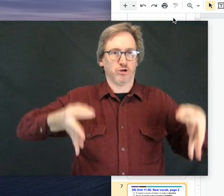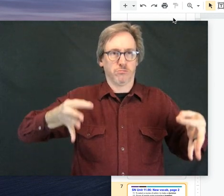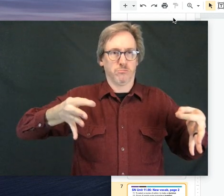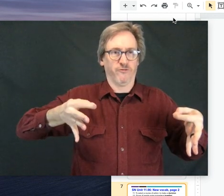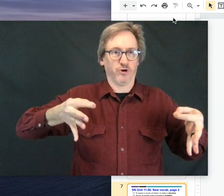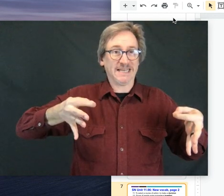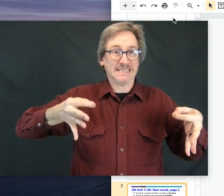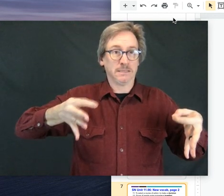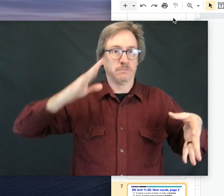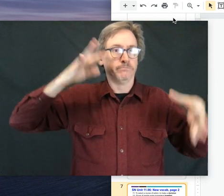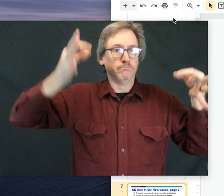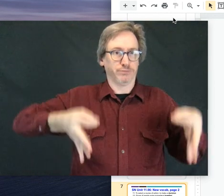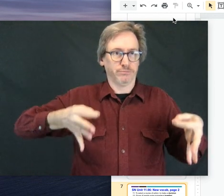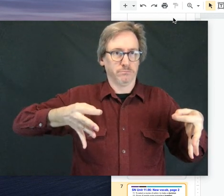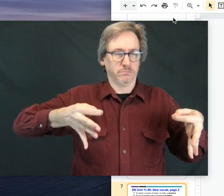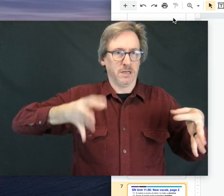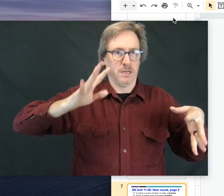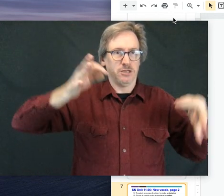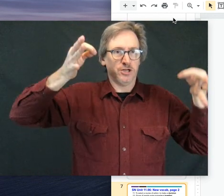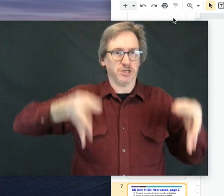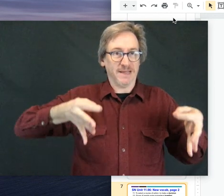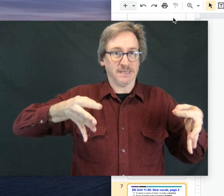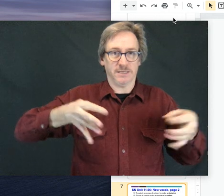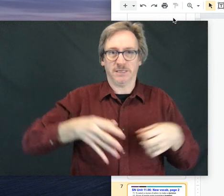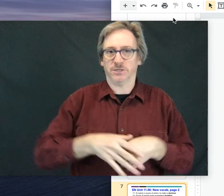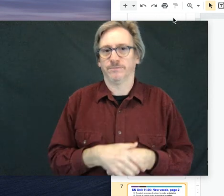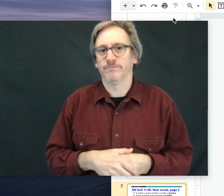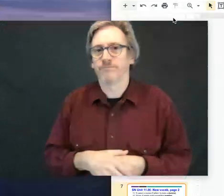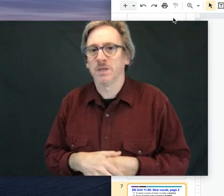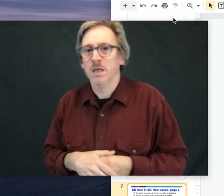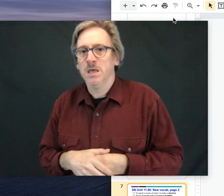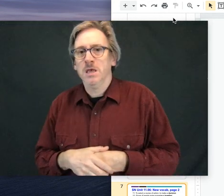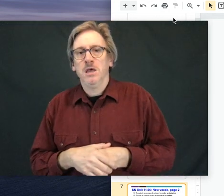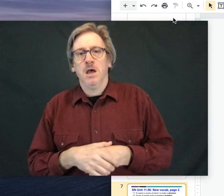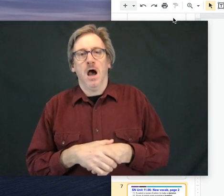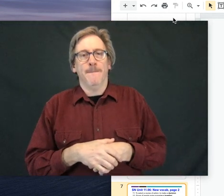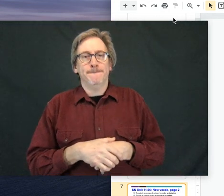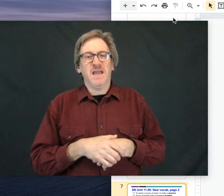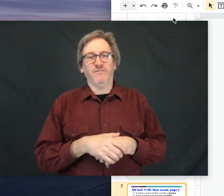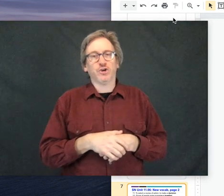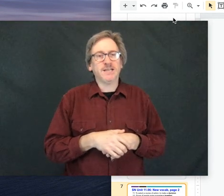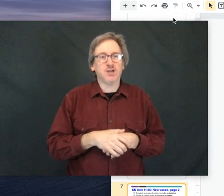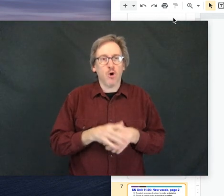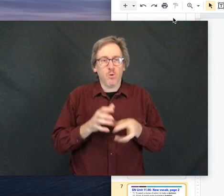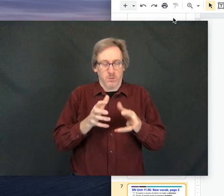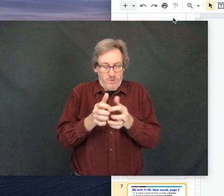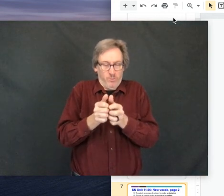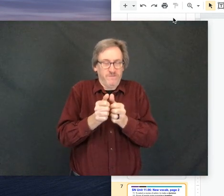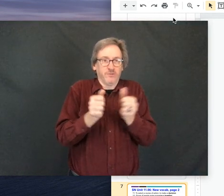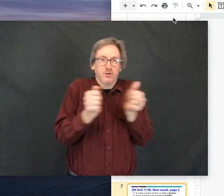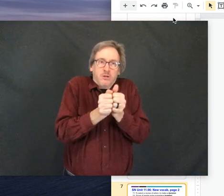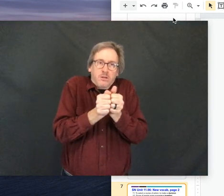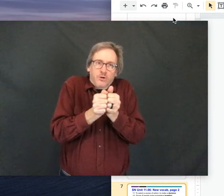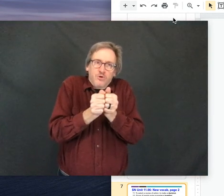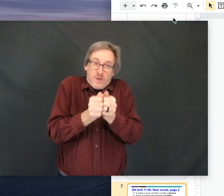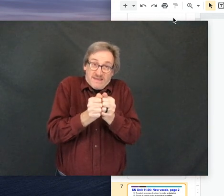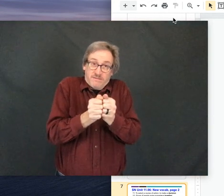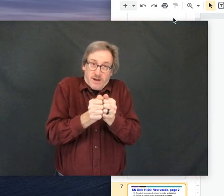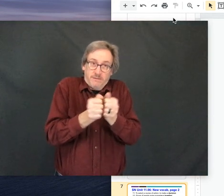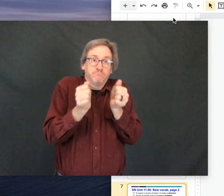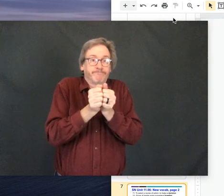or verdict. The judge makes a decision. If you're going to go, we've